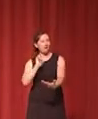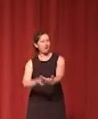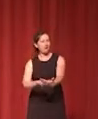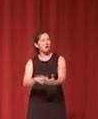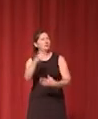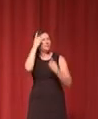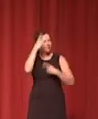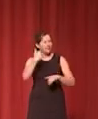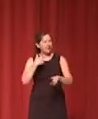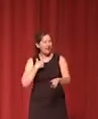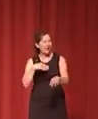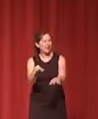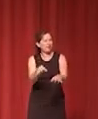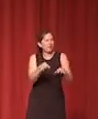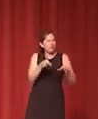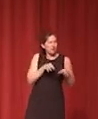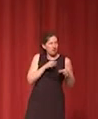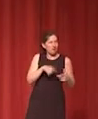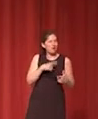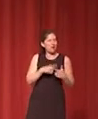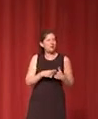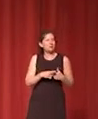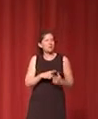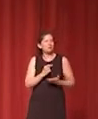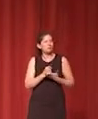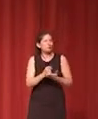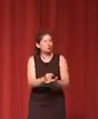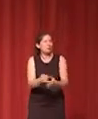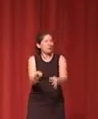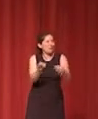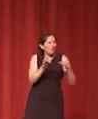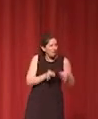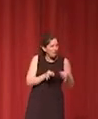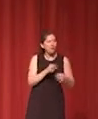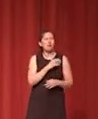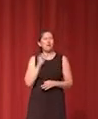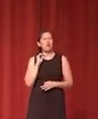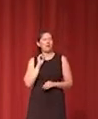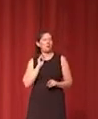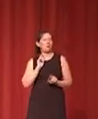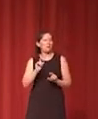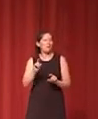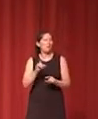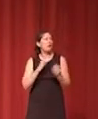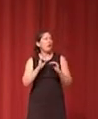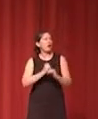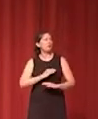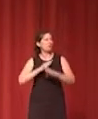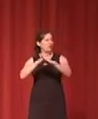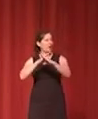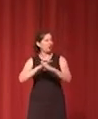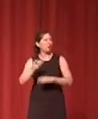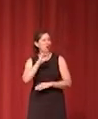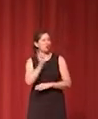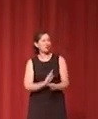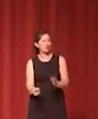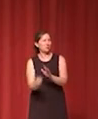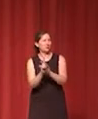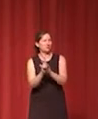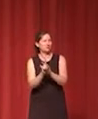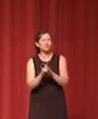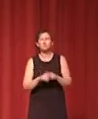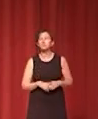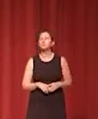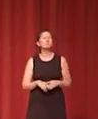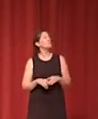trying to prevent the disease from starting. So this is what we've been working toward. I think during COVID, we got used to the term flatten